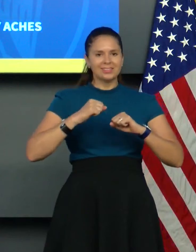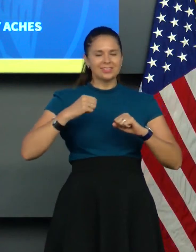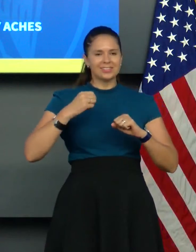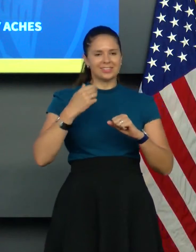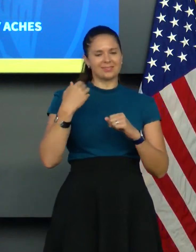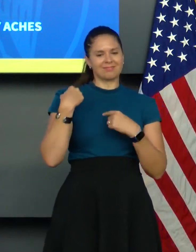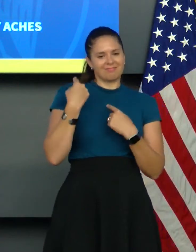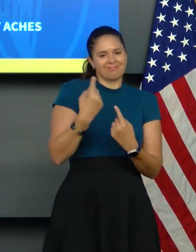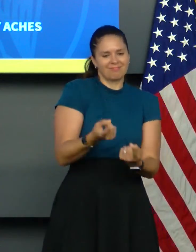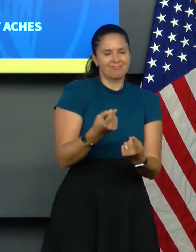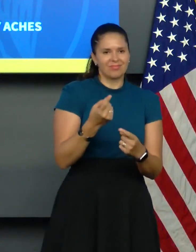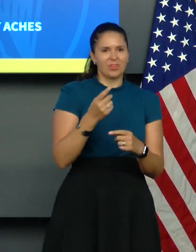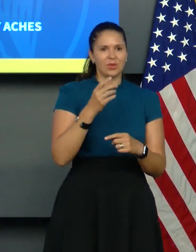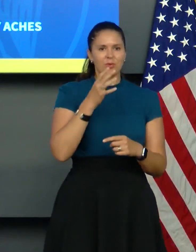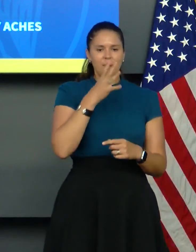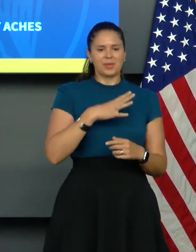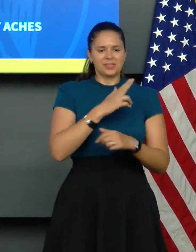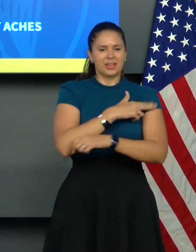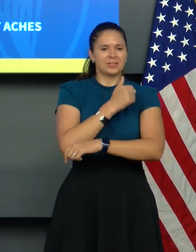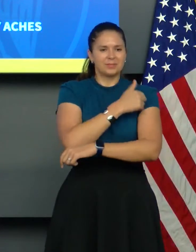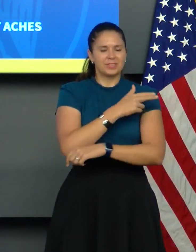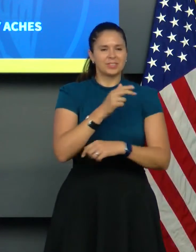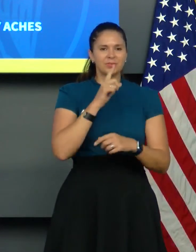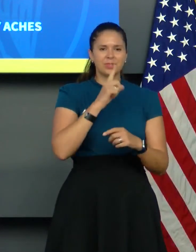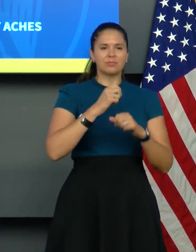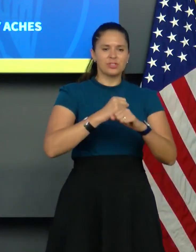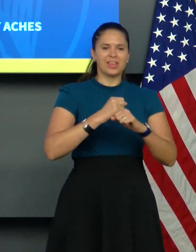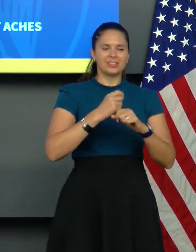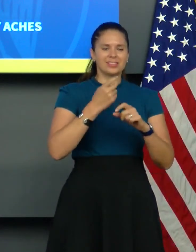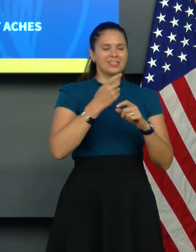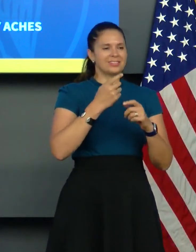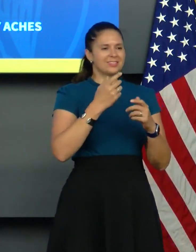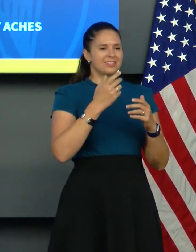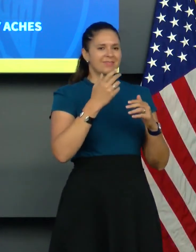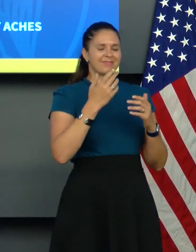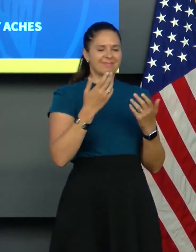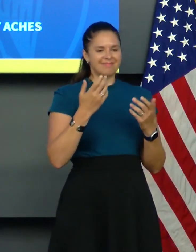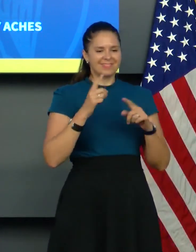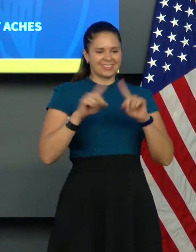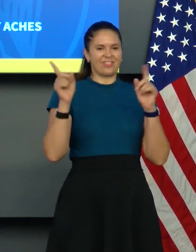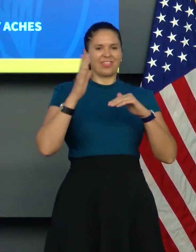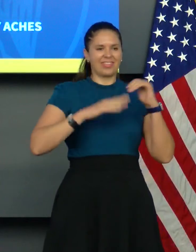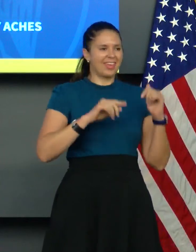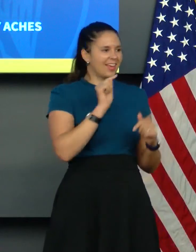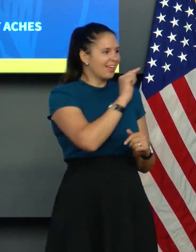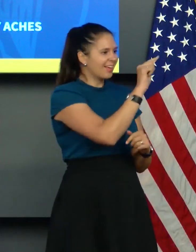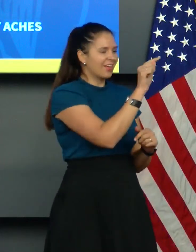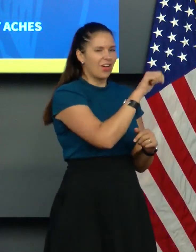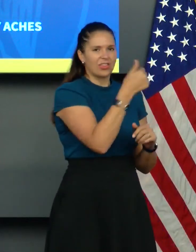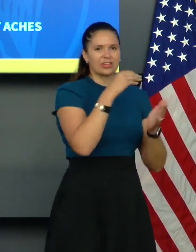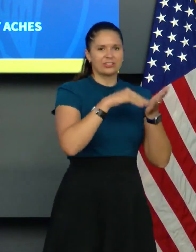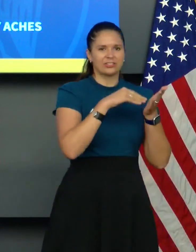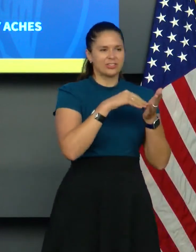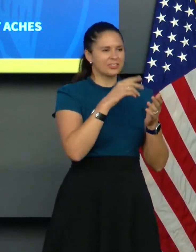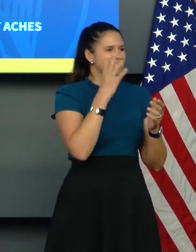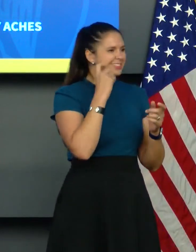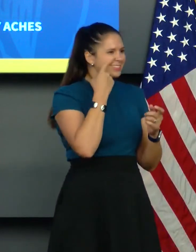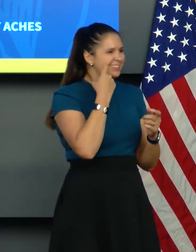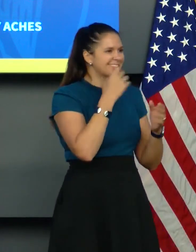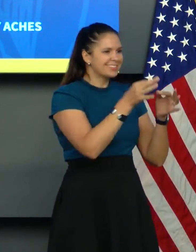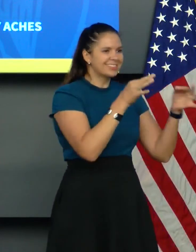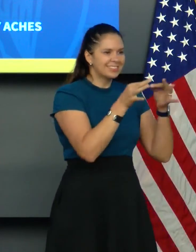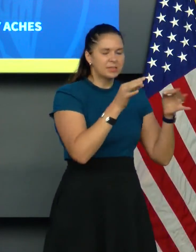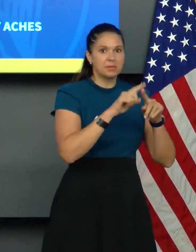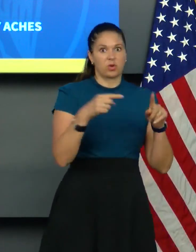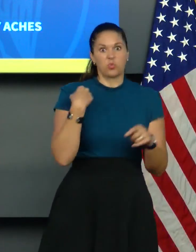of Women's Hospital from a lot of what you've heard from Drs. Cantor and Logue. But we also are